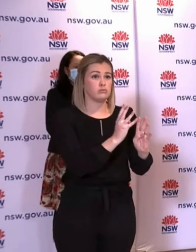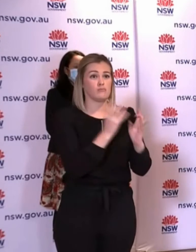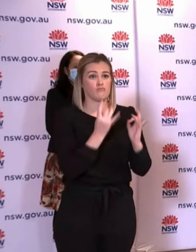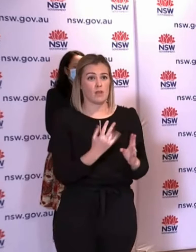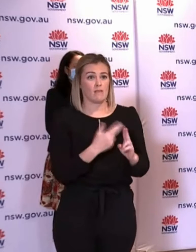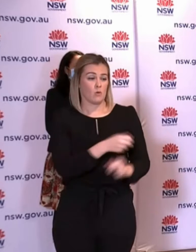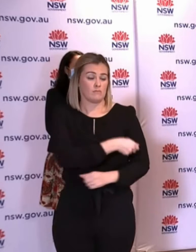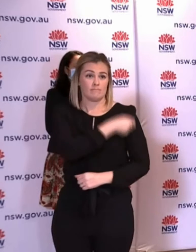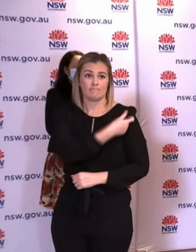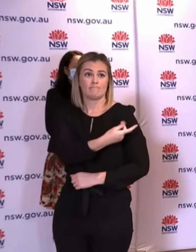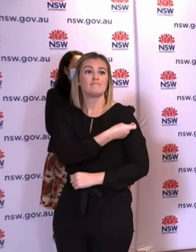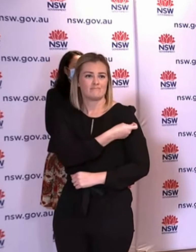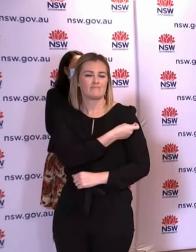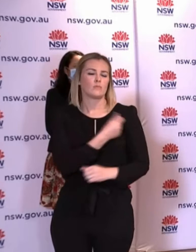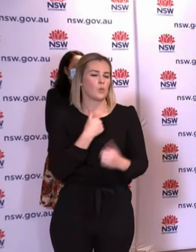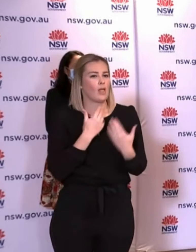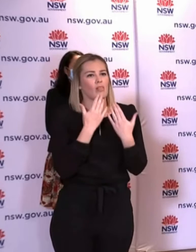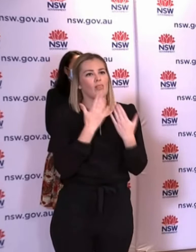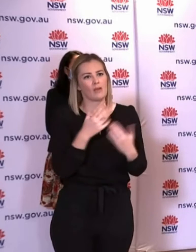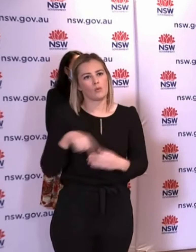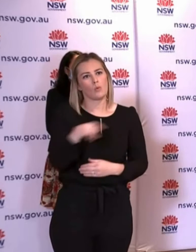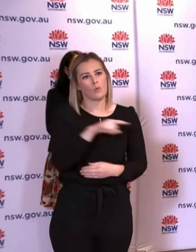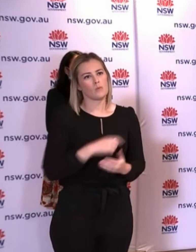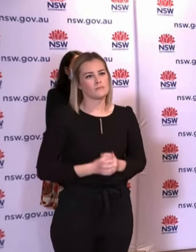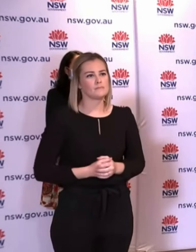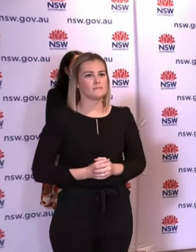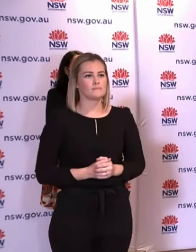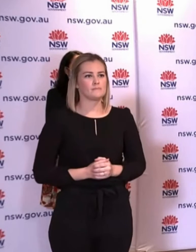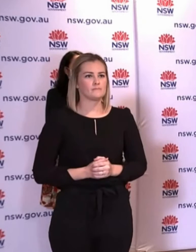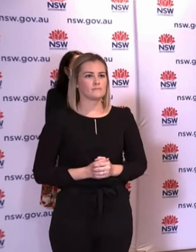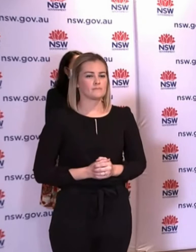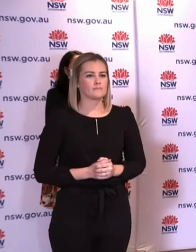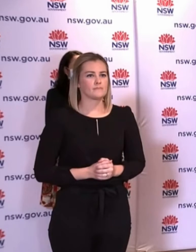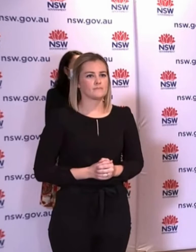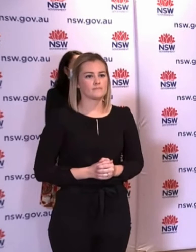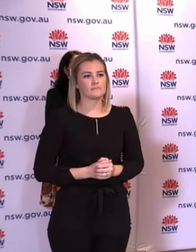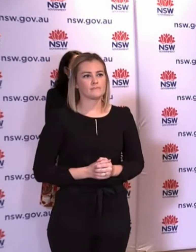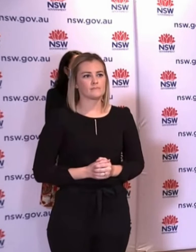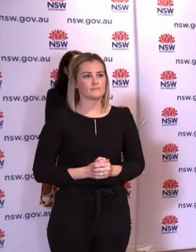That is such an important step forward.